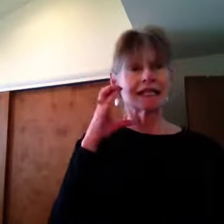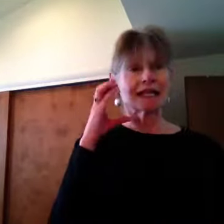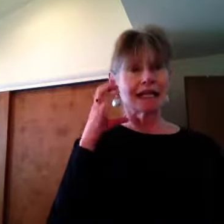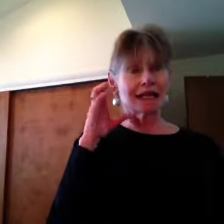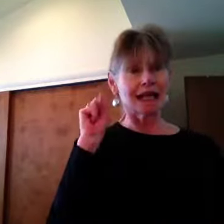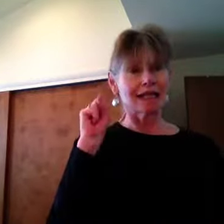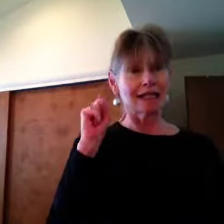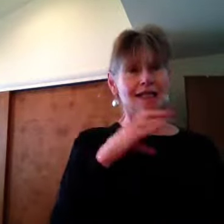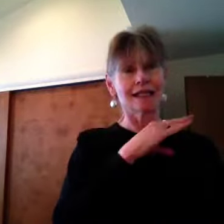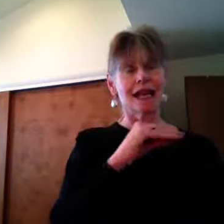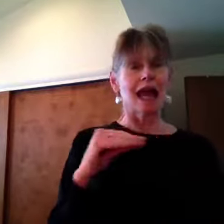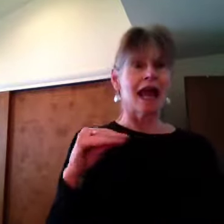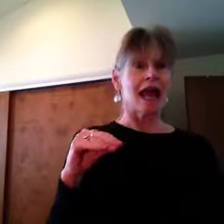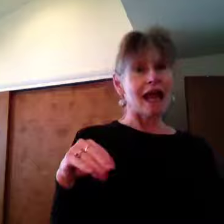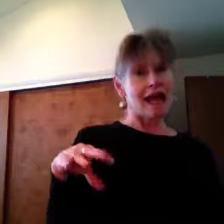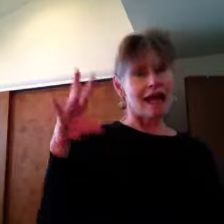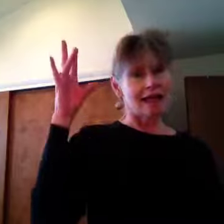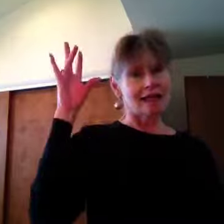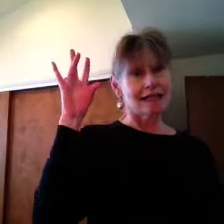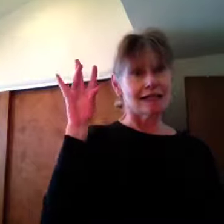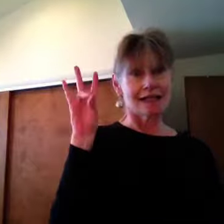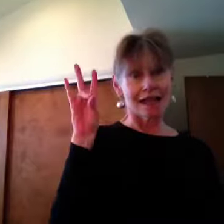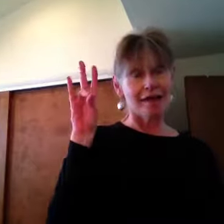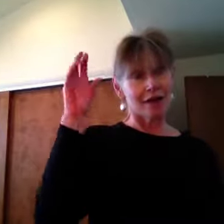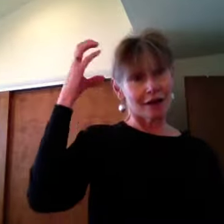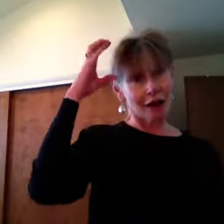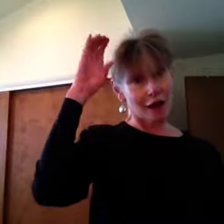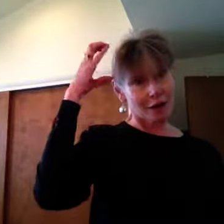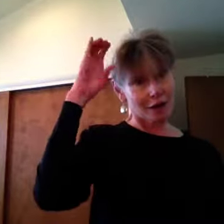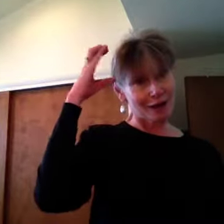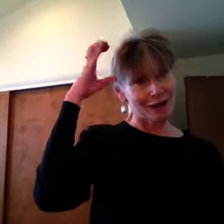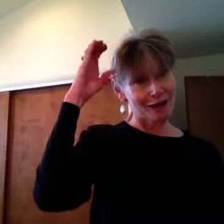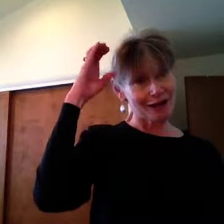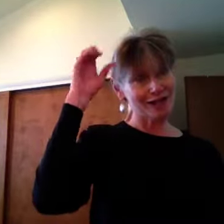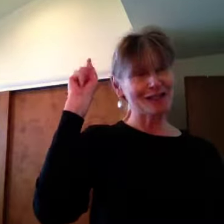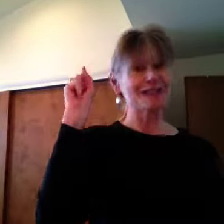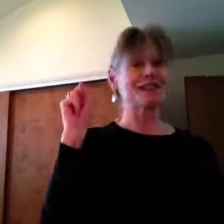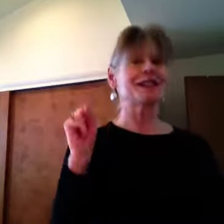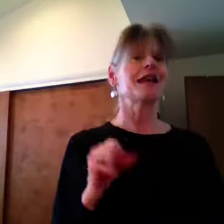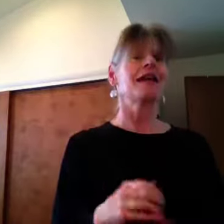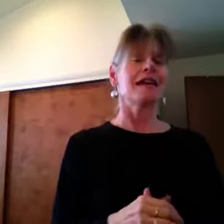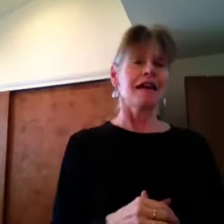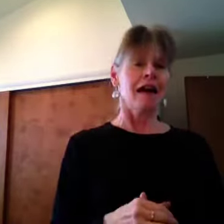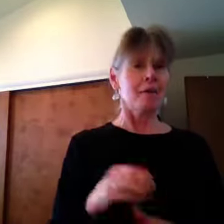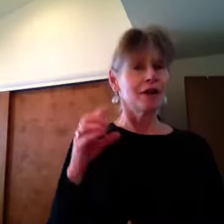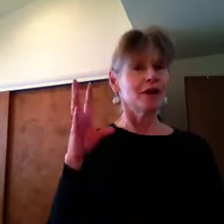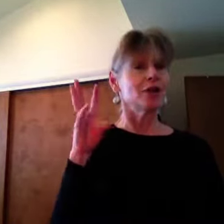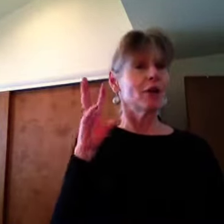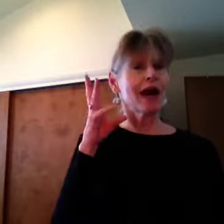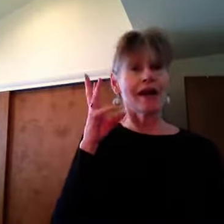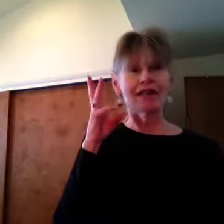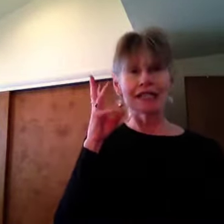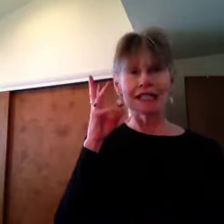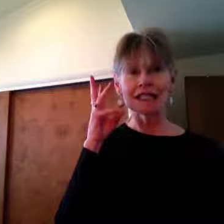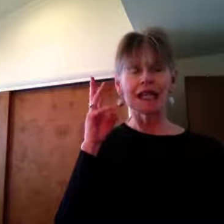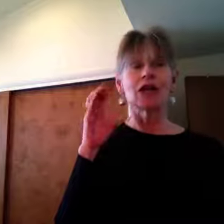6 cousins and 7 cousins. And you'd know I have 6